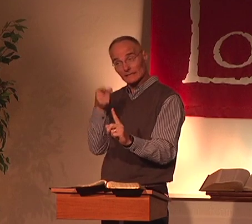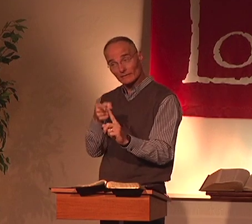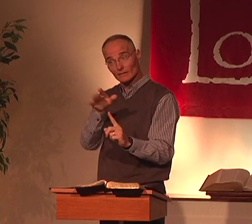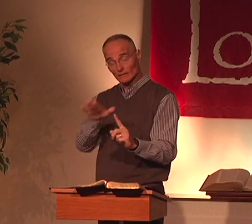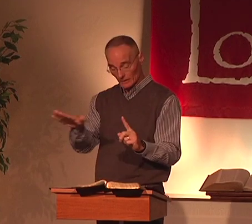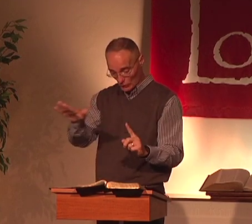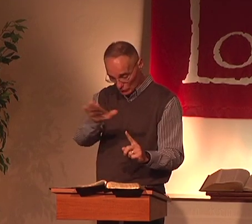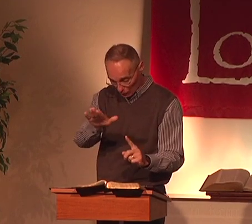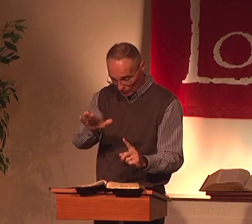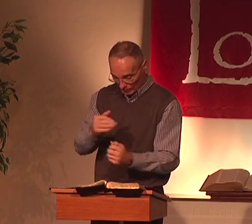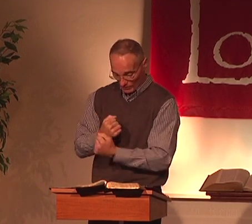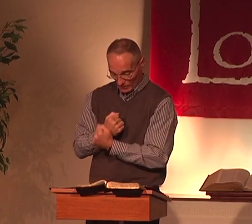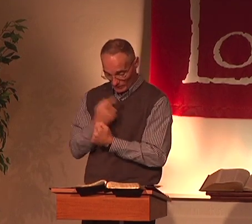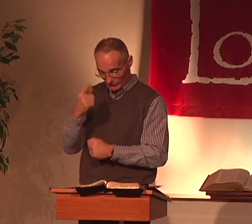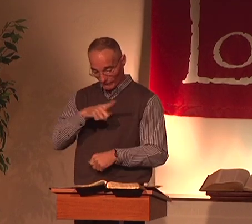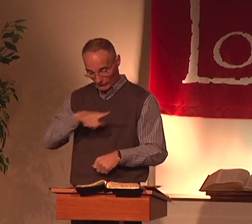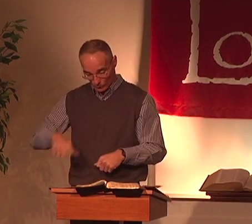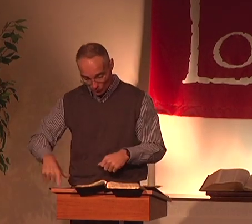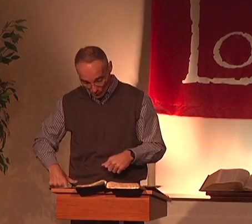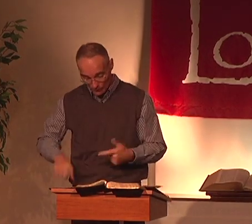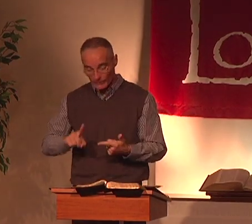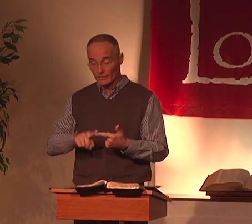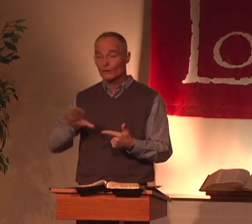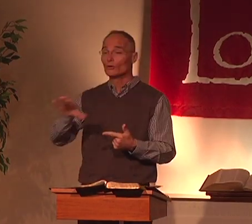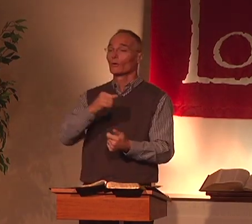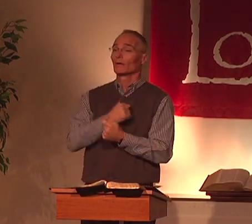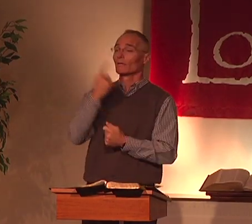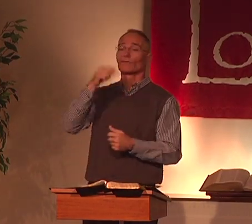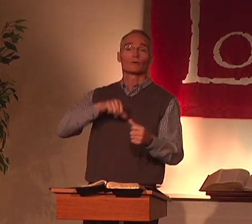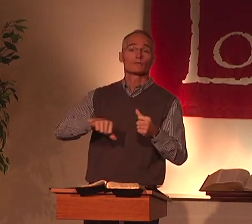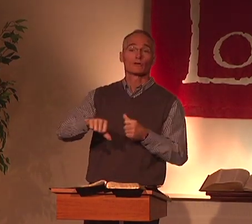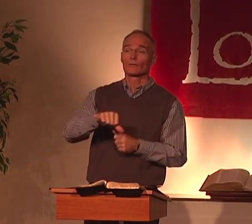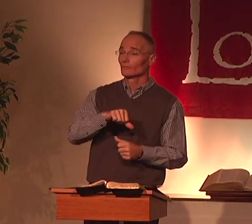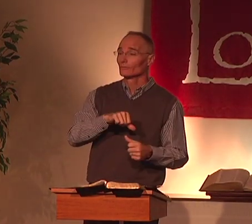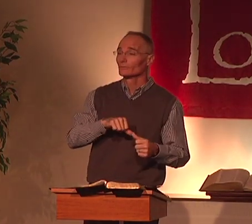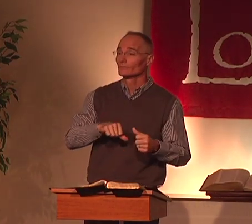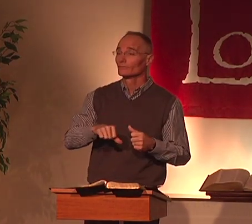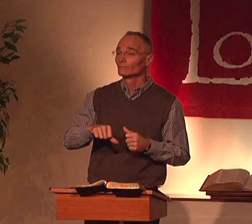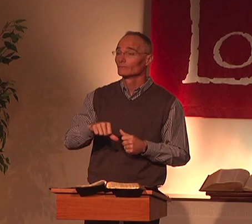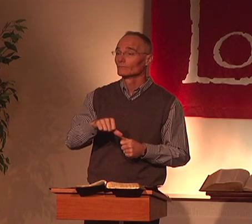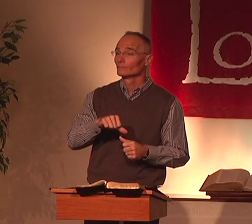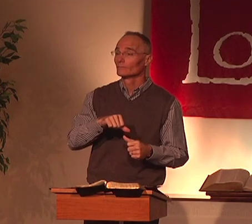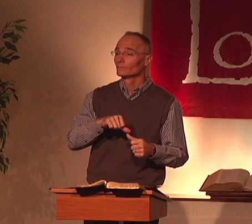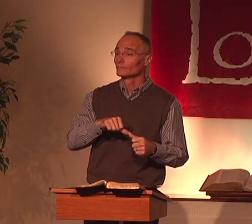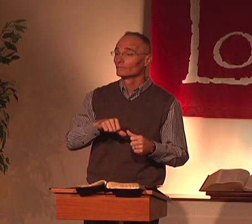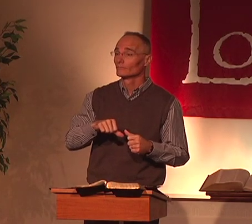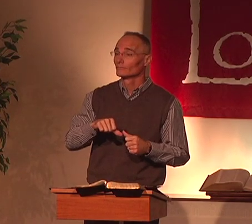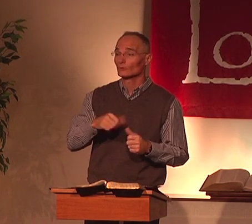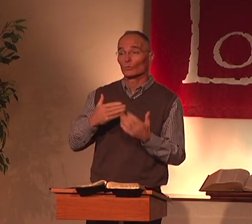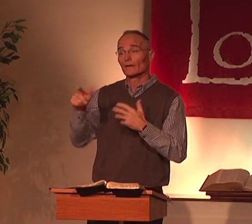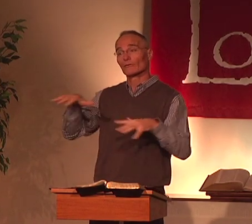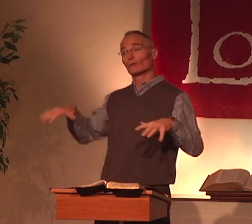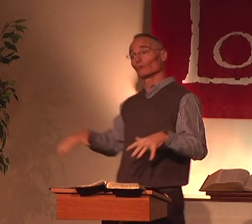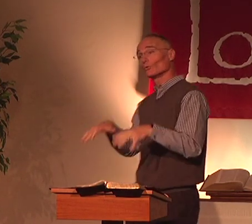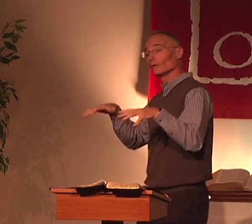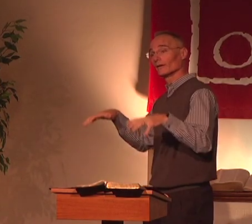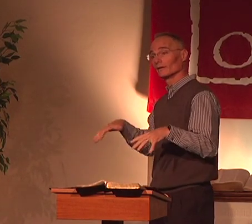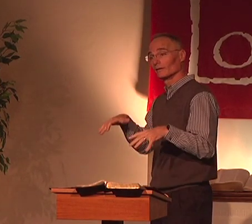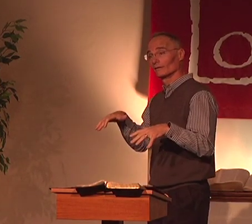And specifically Your love For the Lord Your love For each other Whatever you're